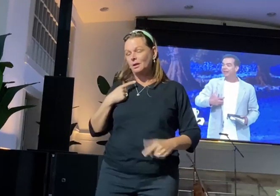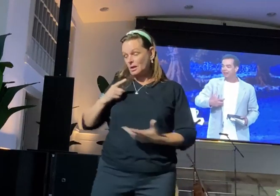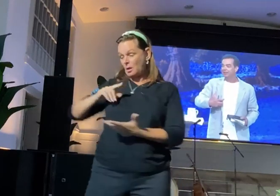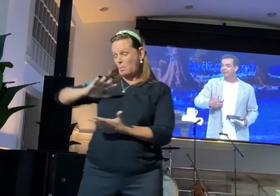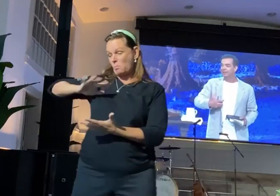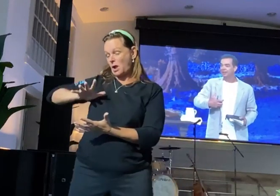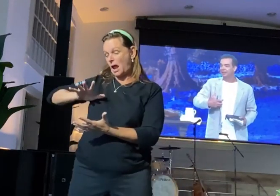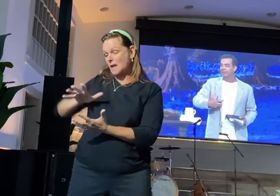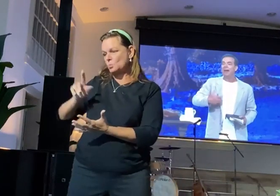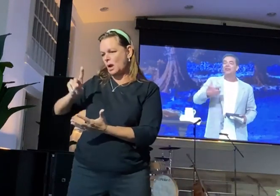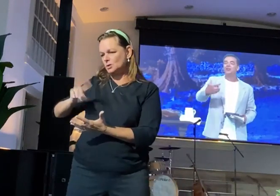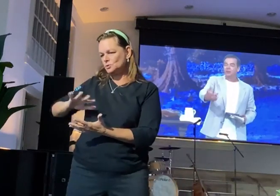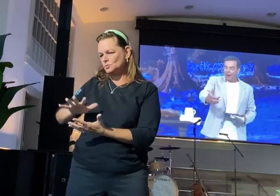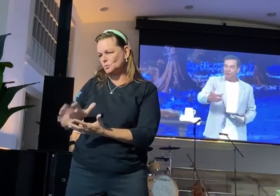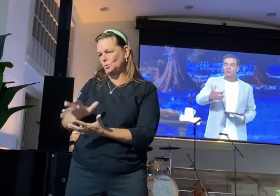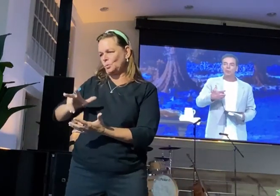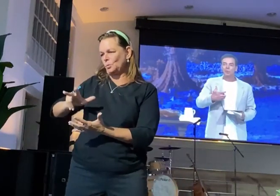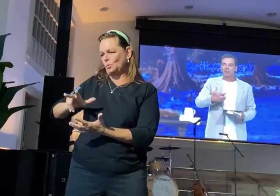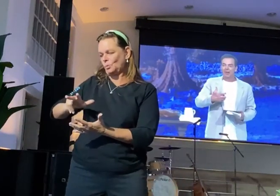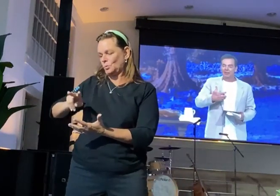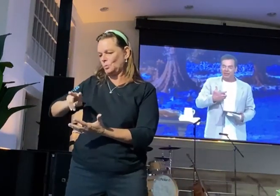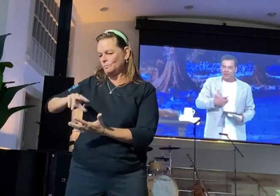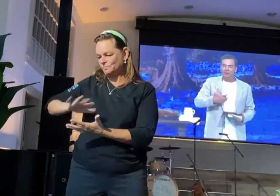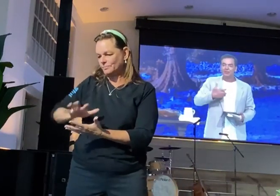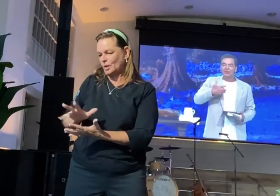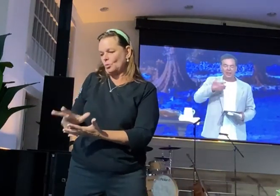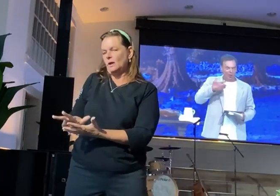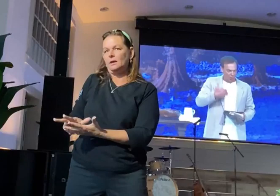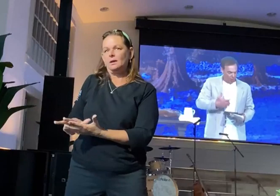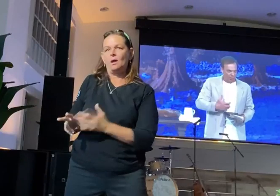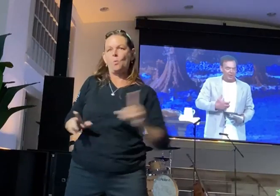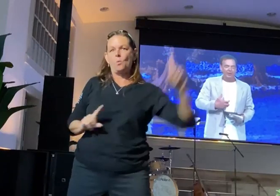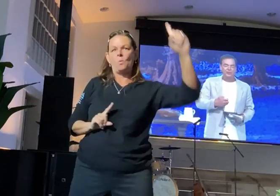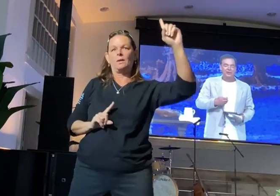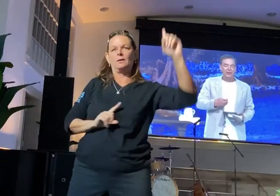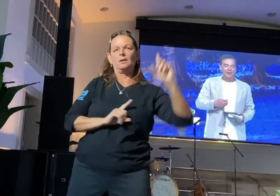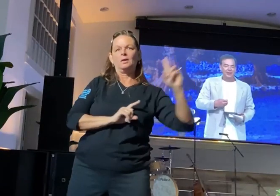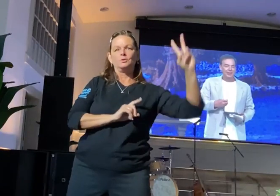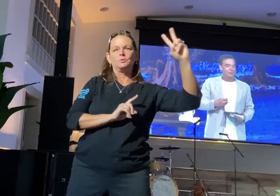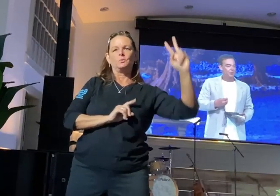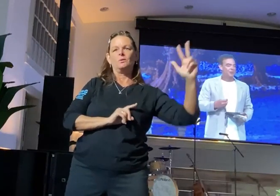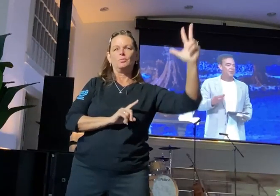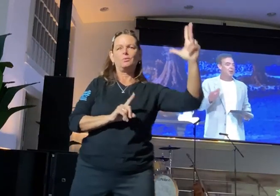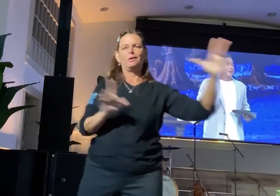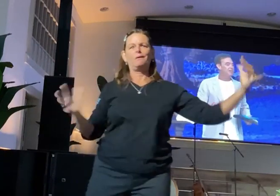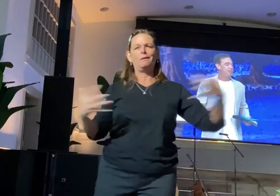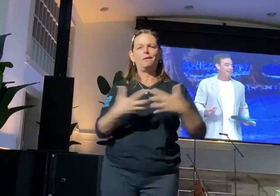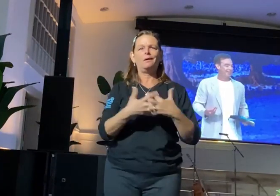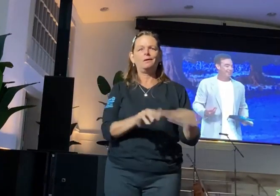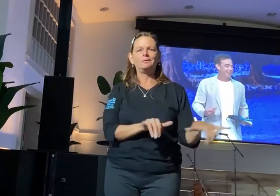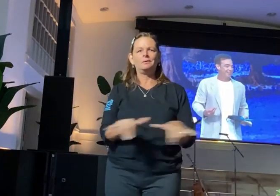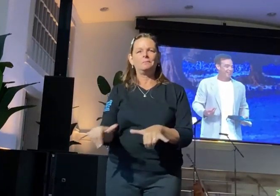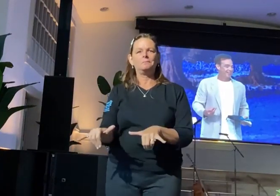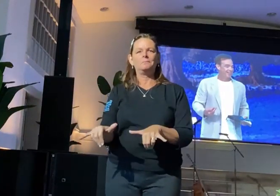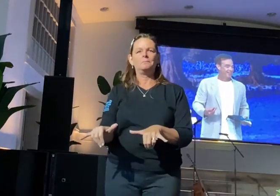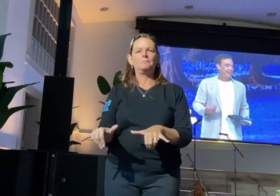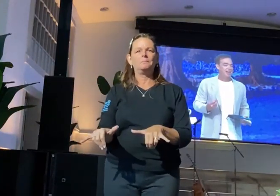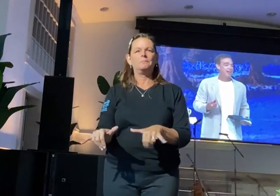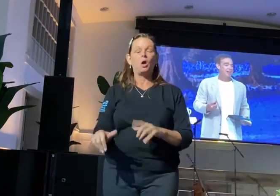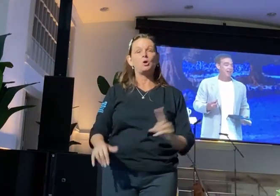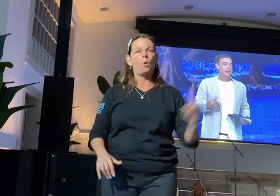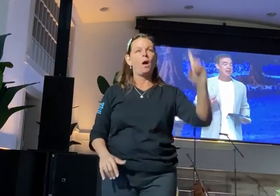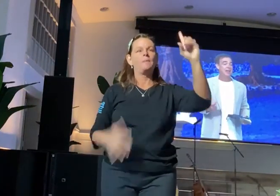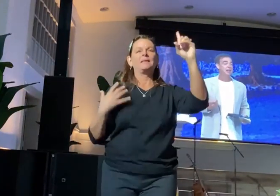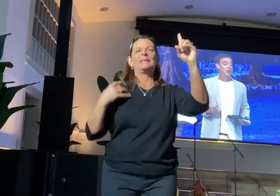for our healing, that by his stripes we would be made healed, whole, and he was pressed for our cleansing.